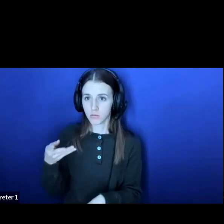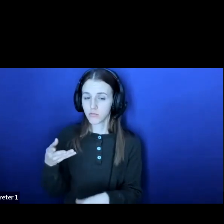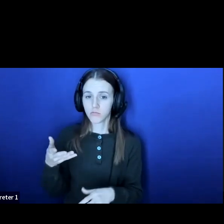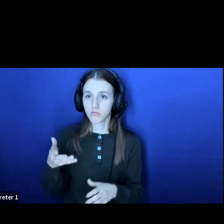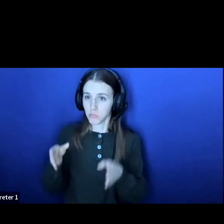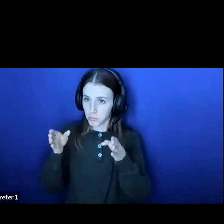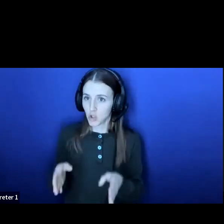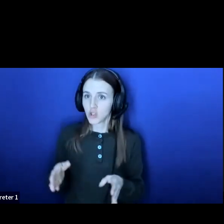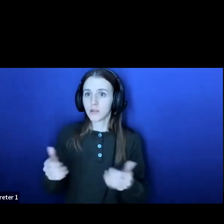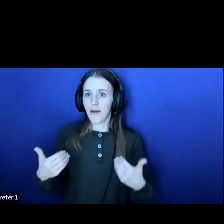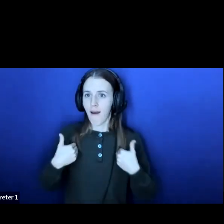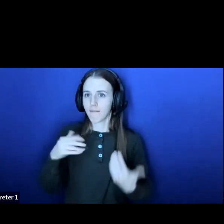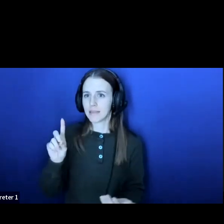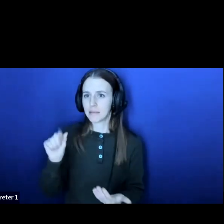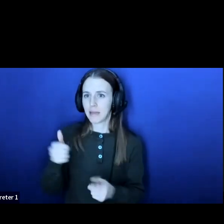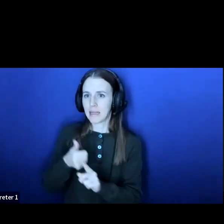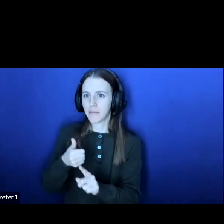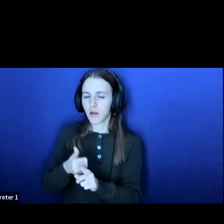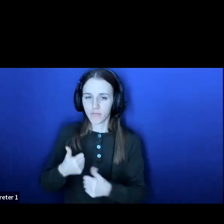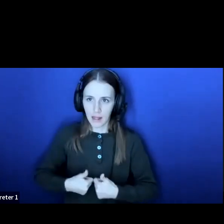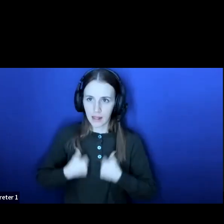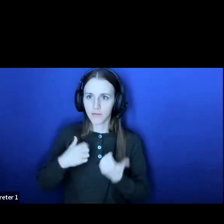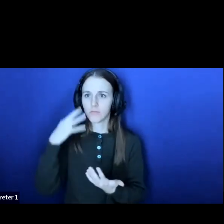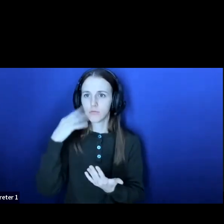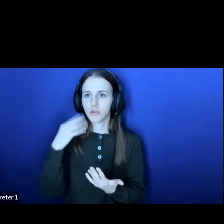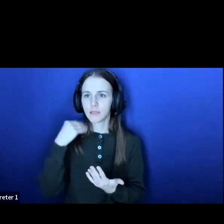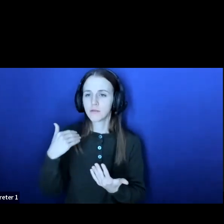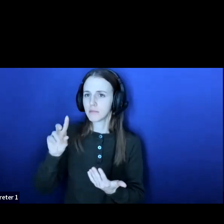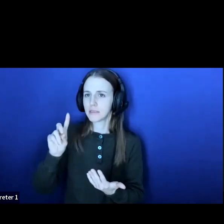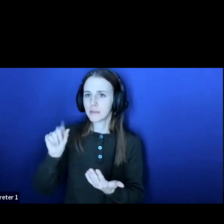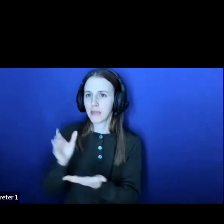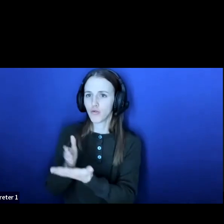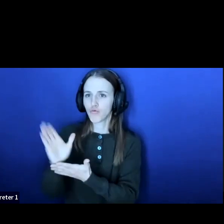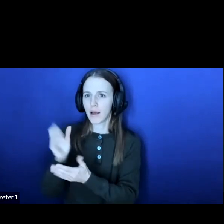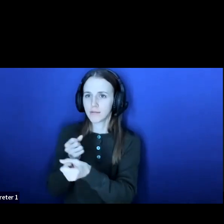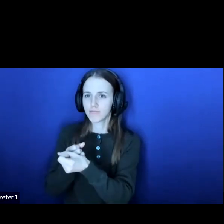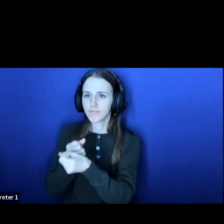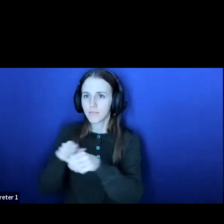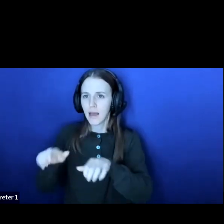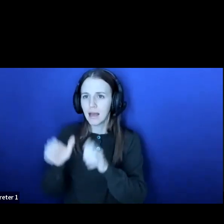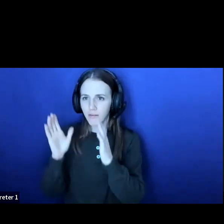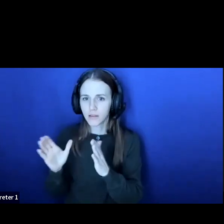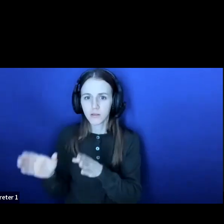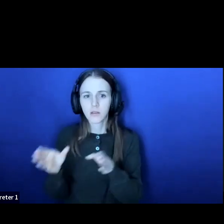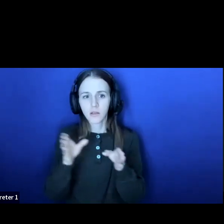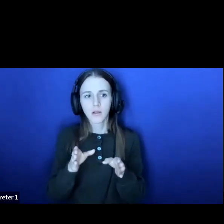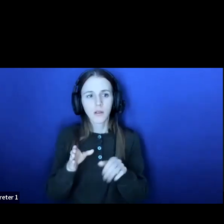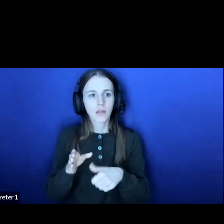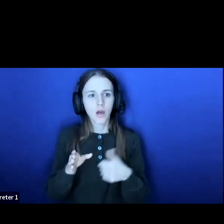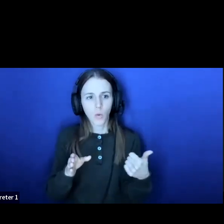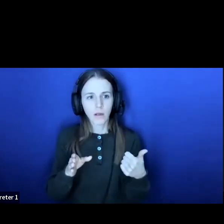lived experience of disability and a disability rights activist. Another one is a theater of the oppressed